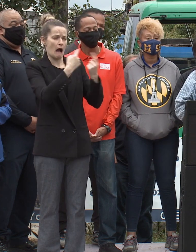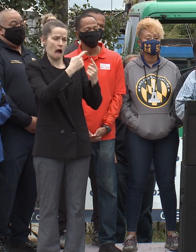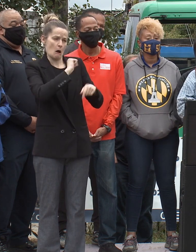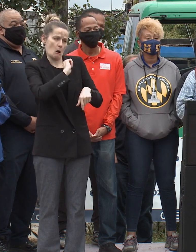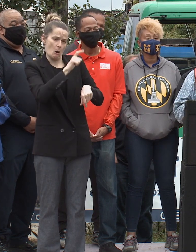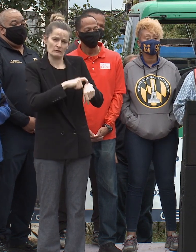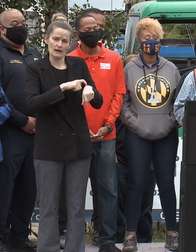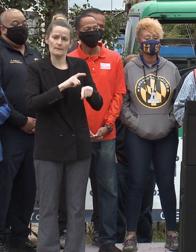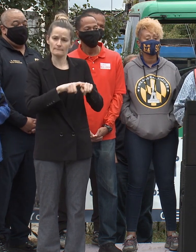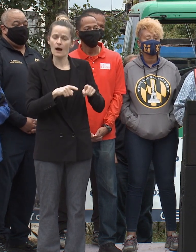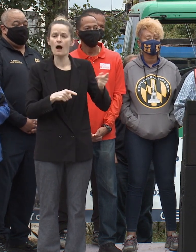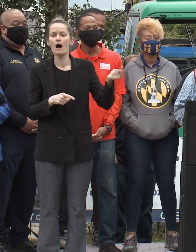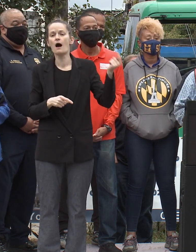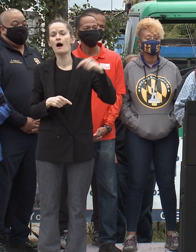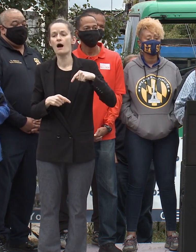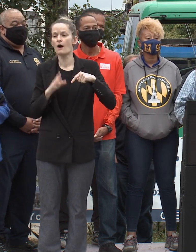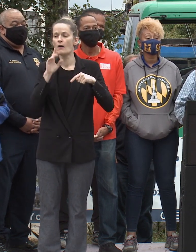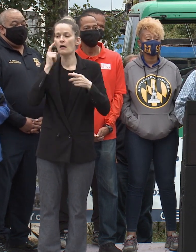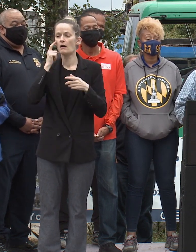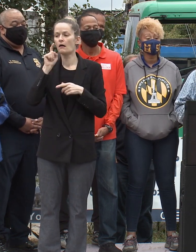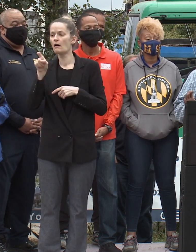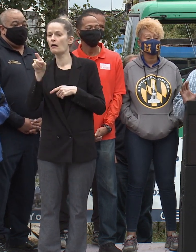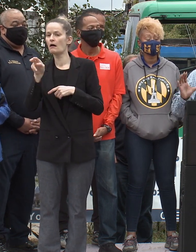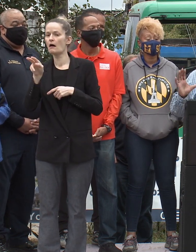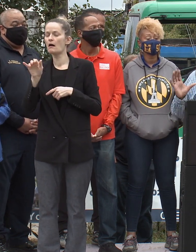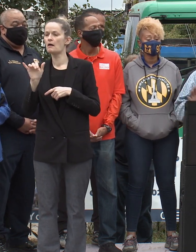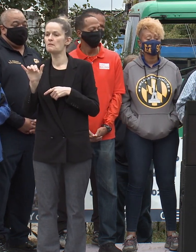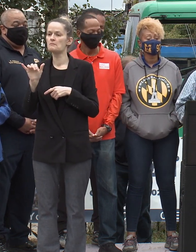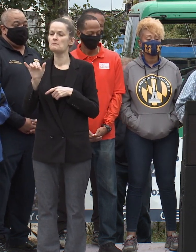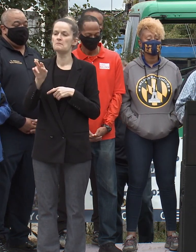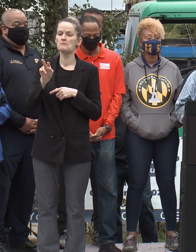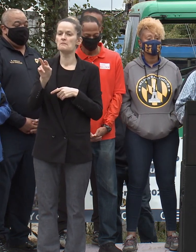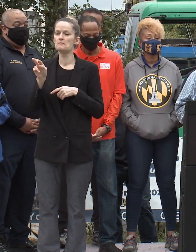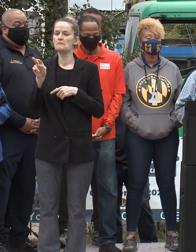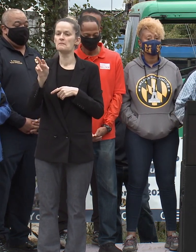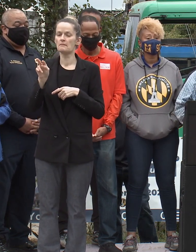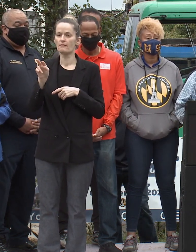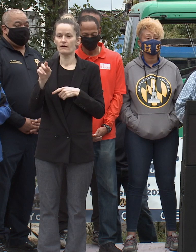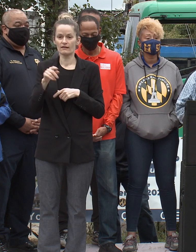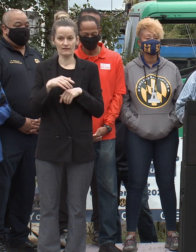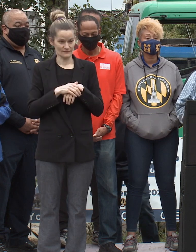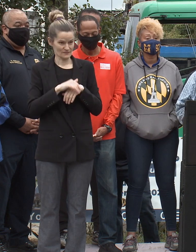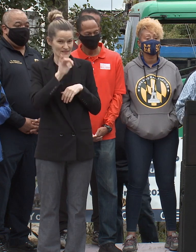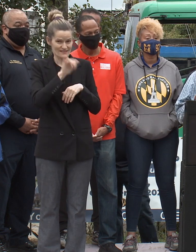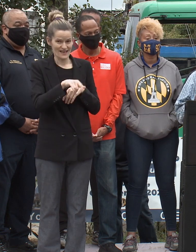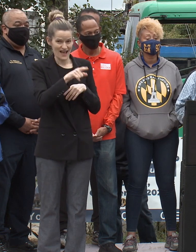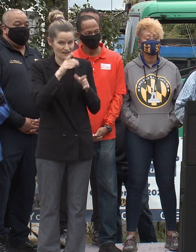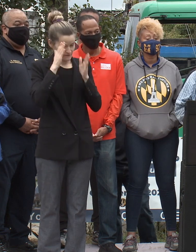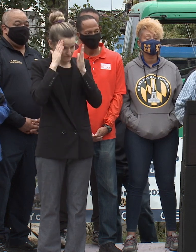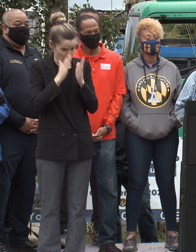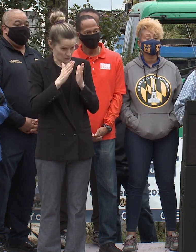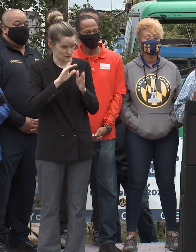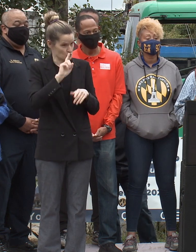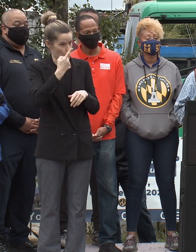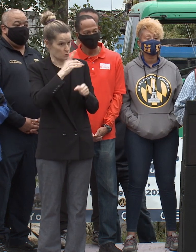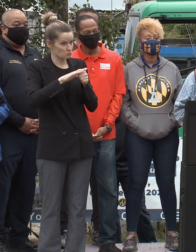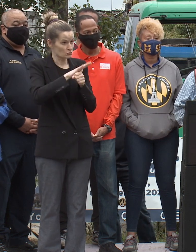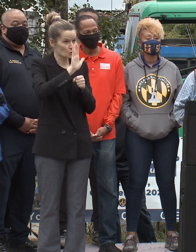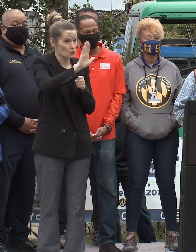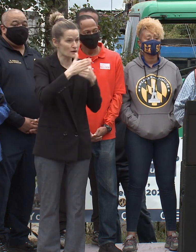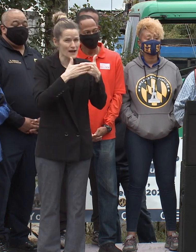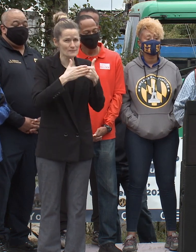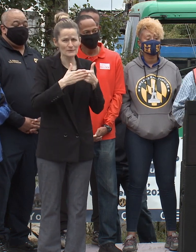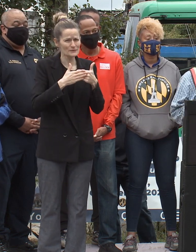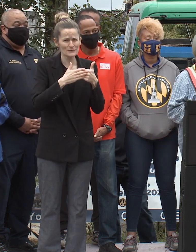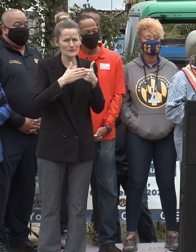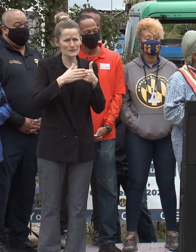cleanup, but they will keep their street clean. They're focused just on that. And so we're so appreciative, if any of you are watching, so